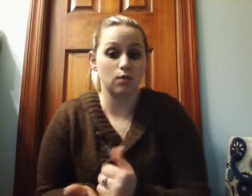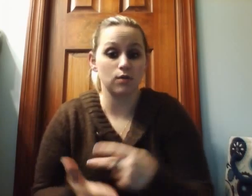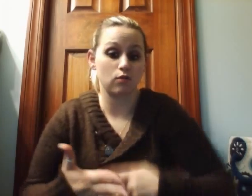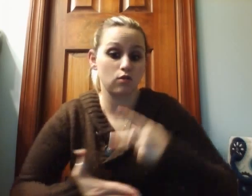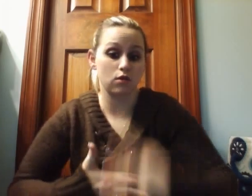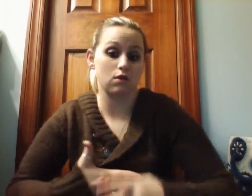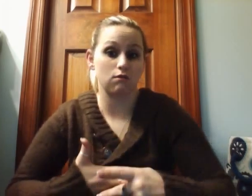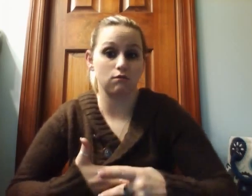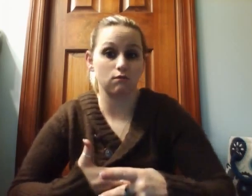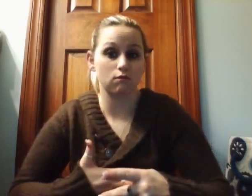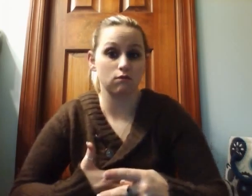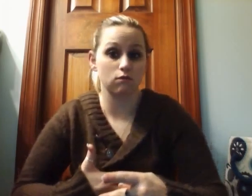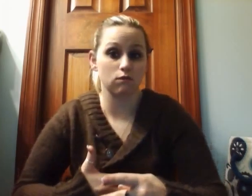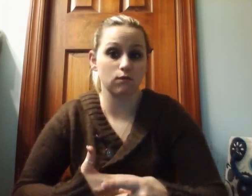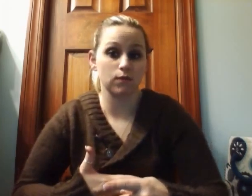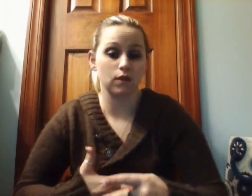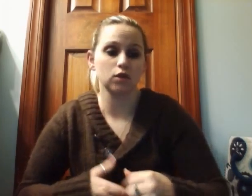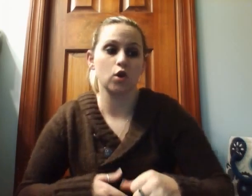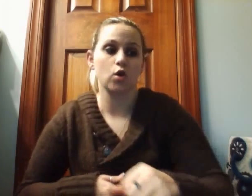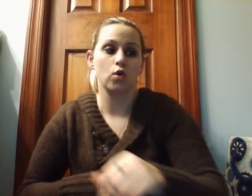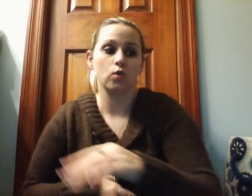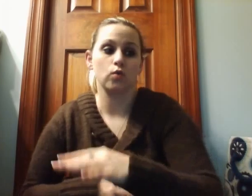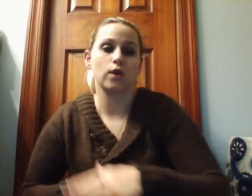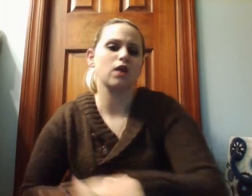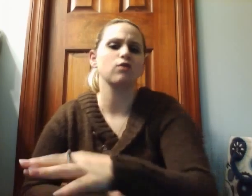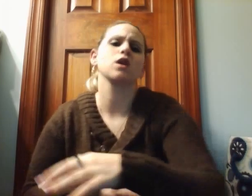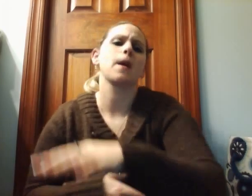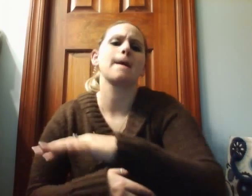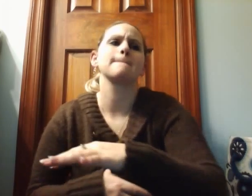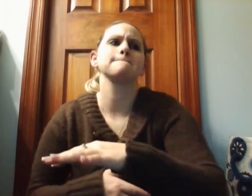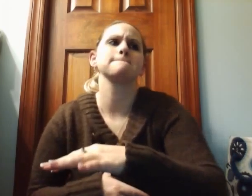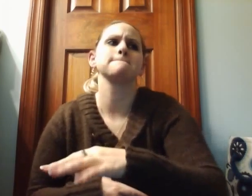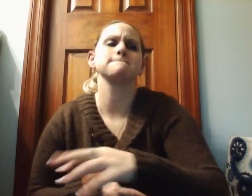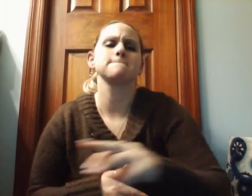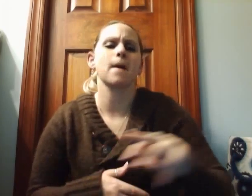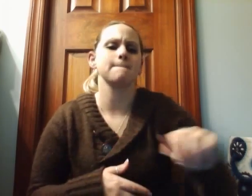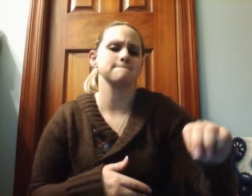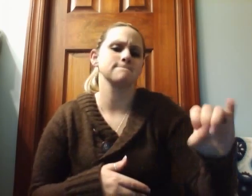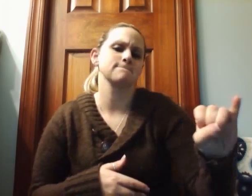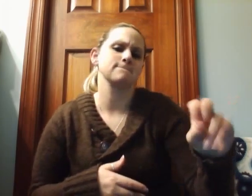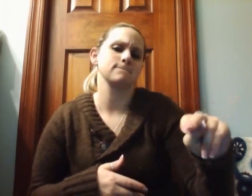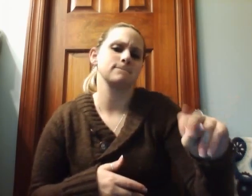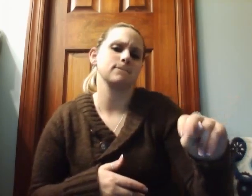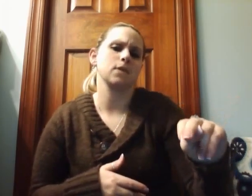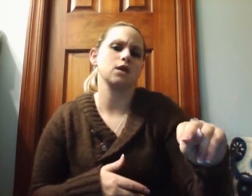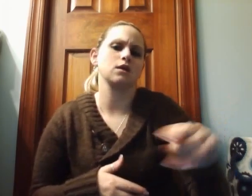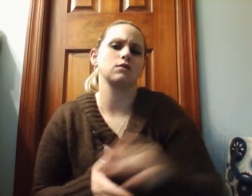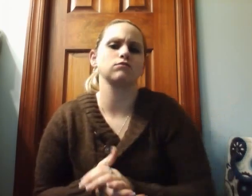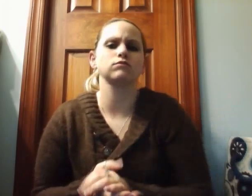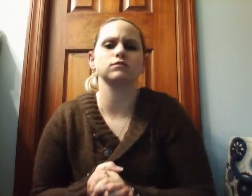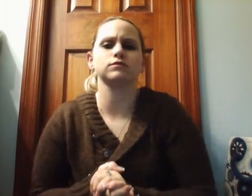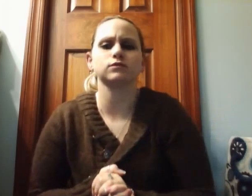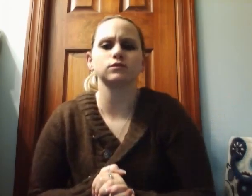region, in Minnesota in particular. Wilderness Inquiry has done a lot of research research on different routes in the boundary waters that are